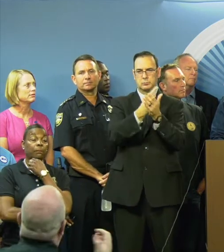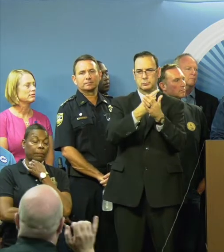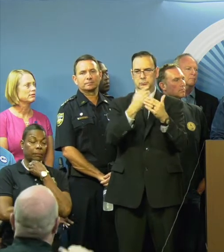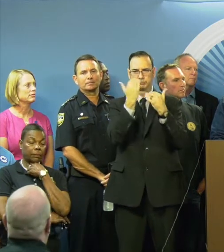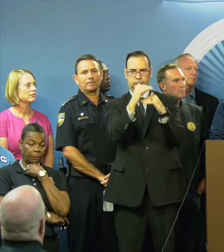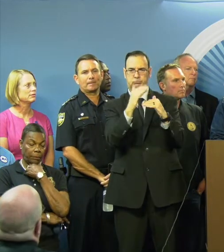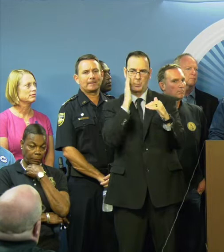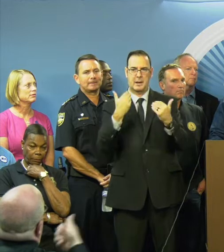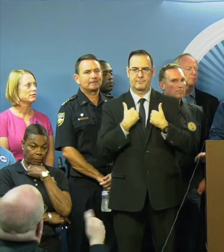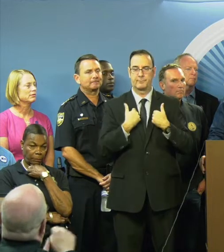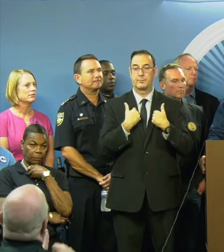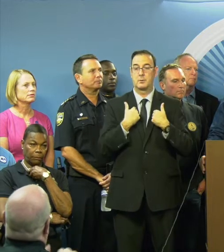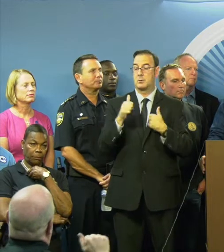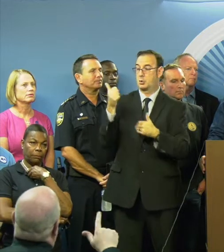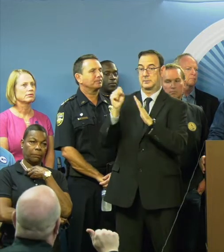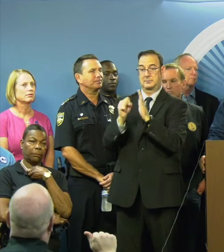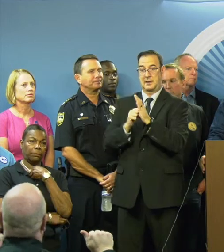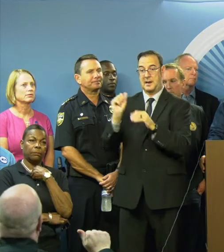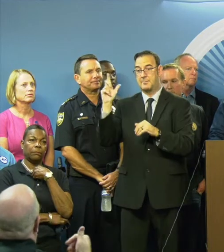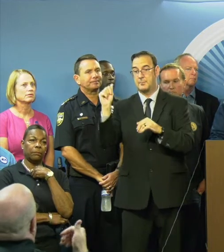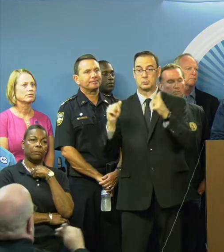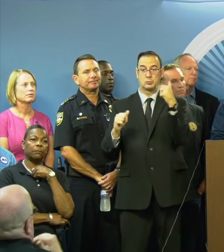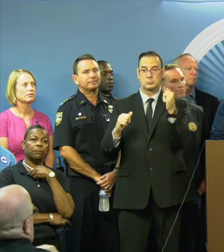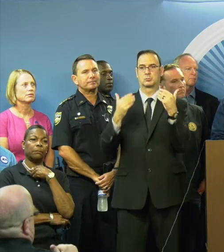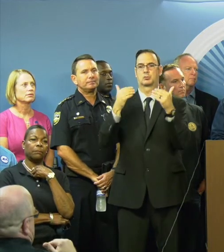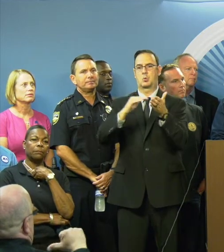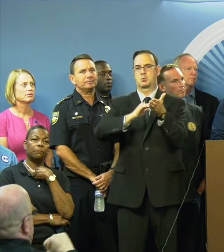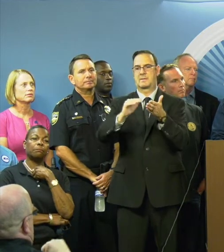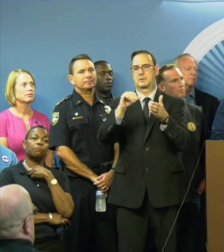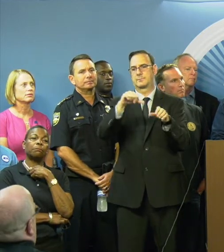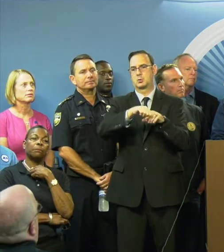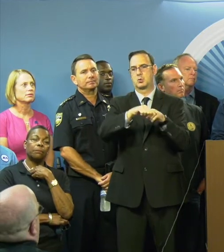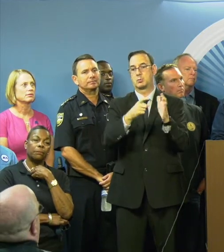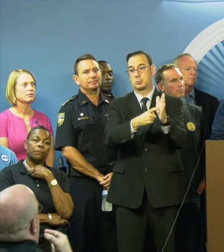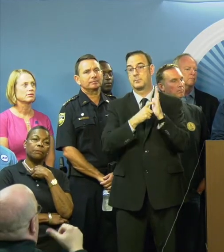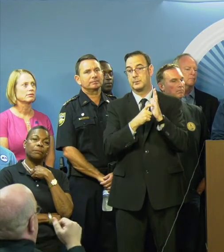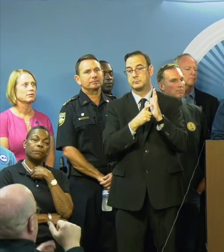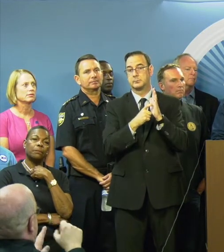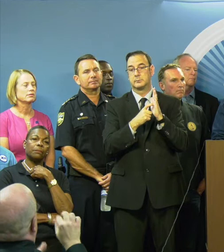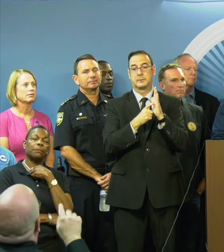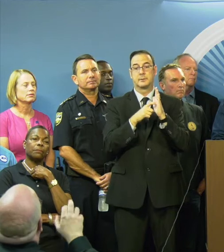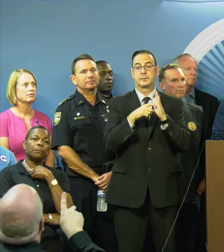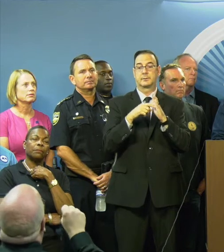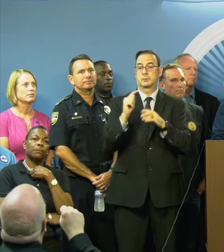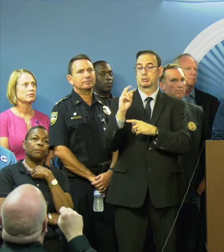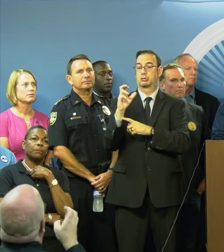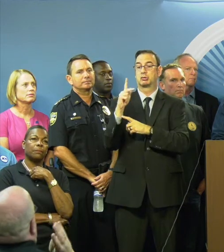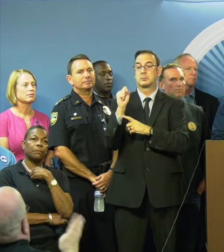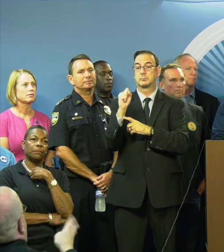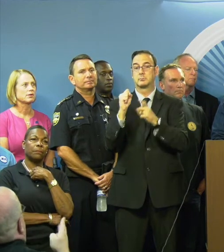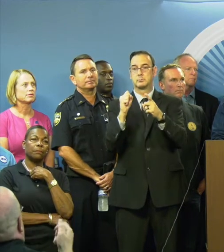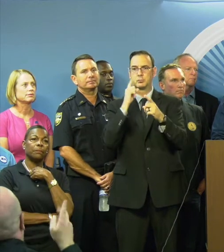requesting surrounding states such as Alabama and Georgia to waive requirements as well while trucks move throughout the southeast in preparation for